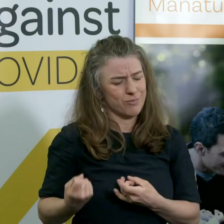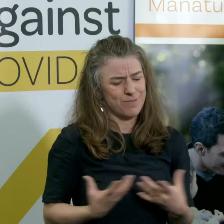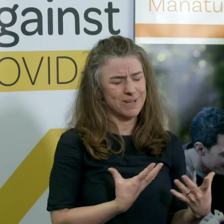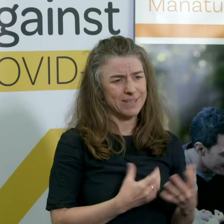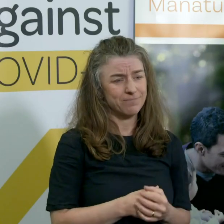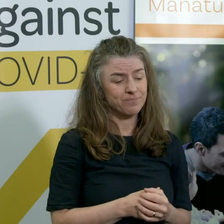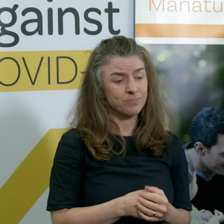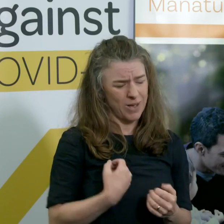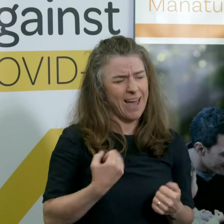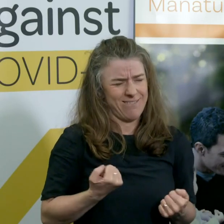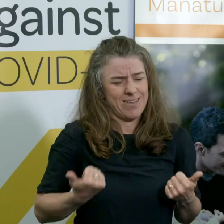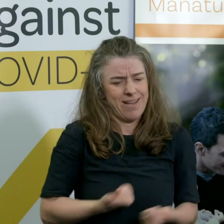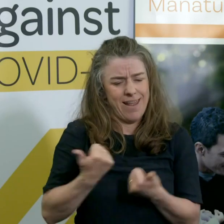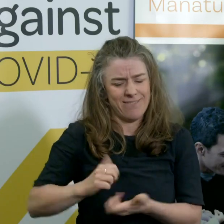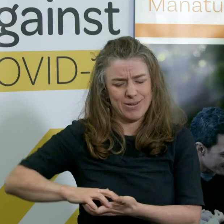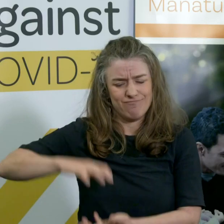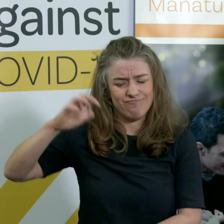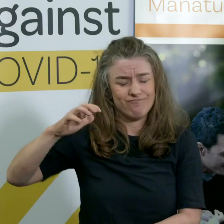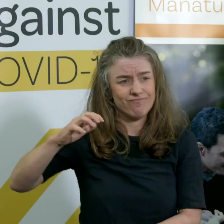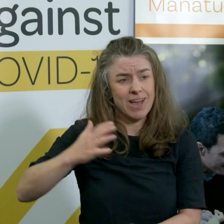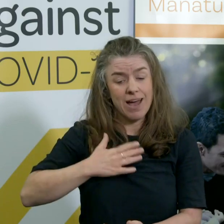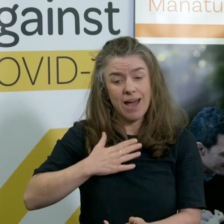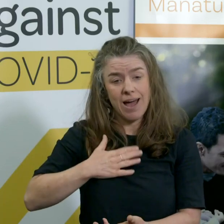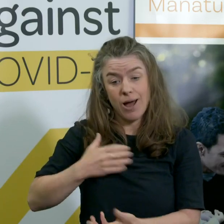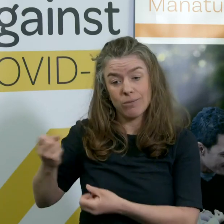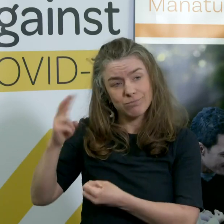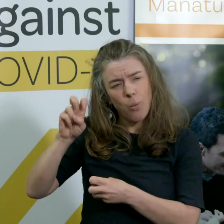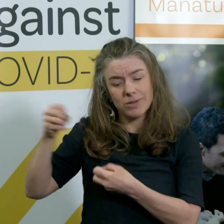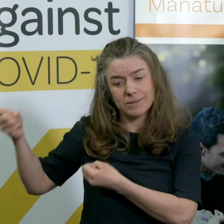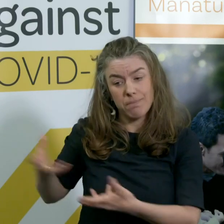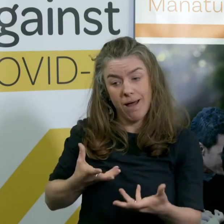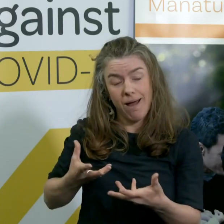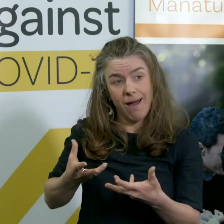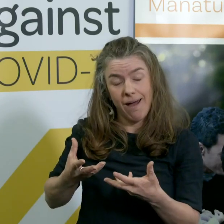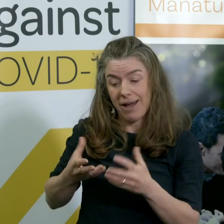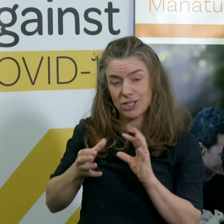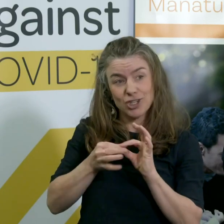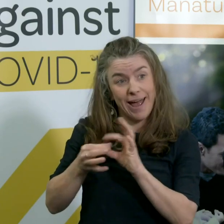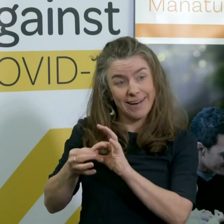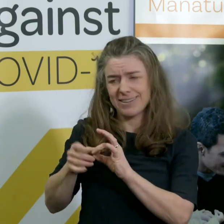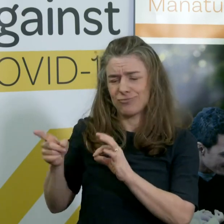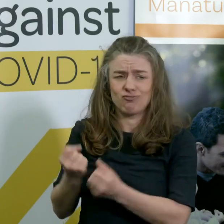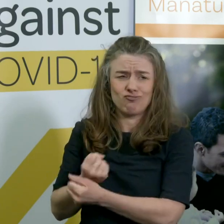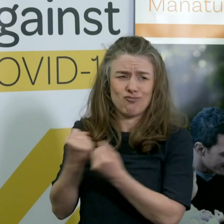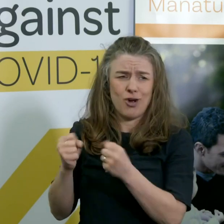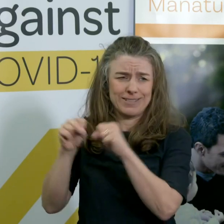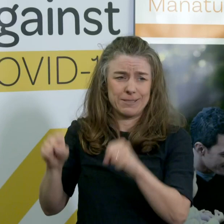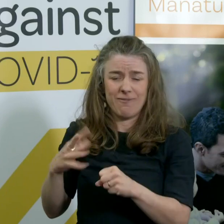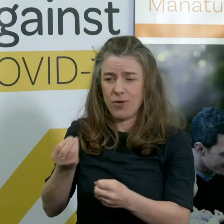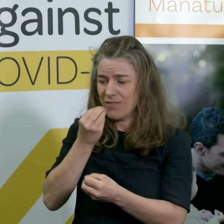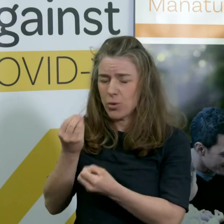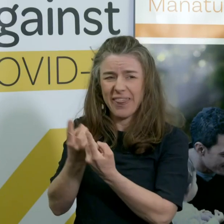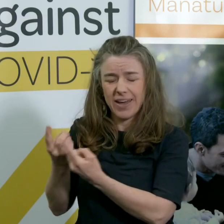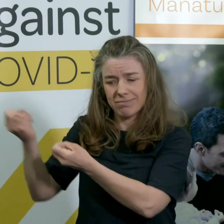a supply issue. Our supply chain is very robust. Our people are working